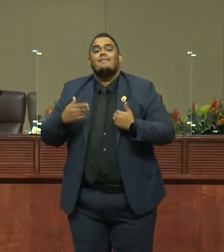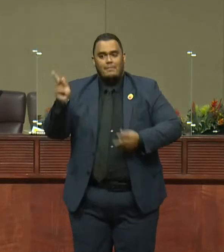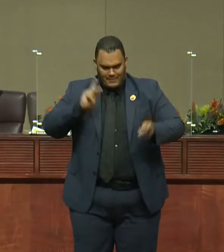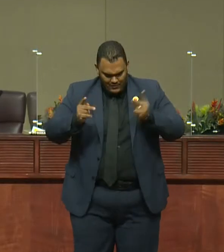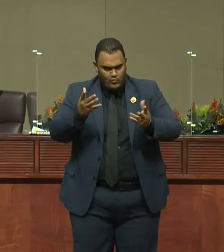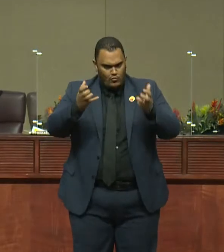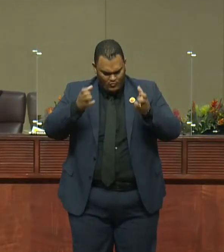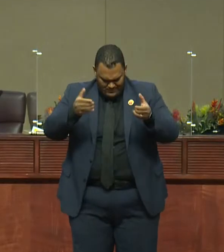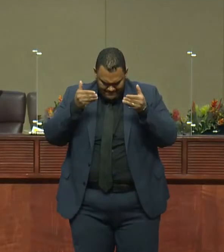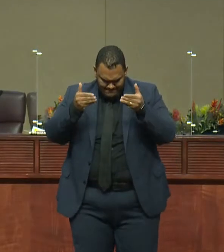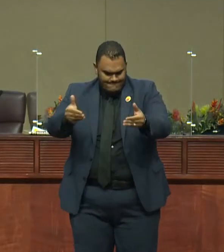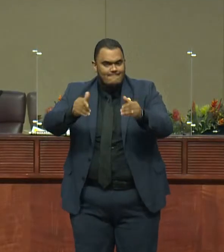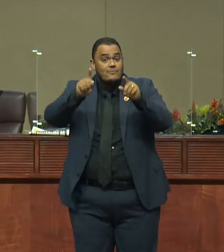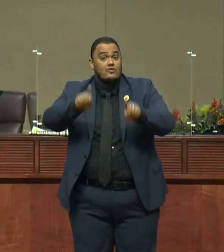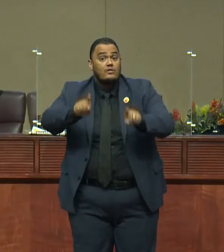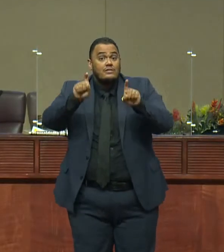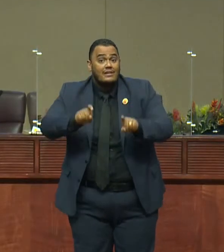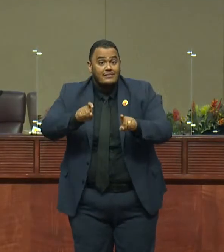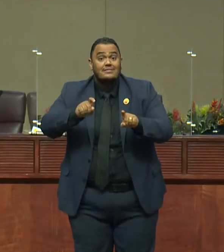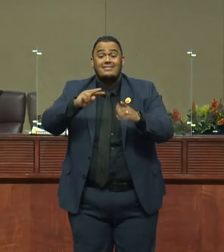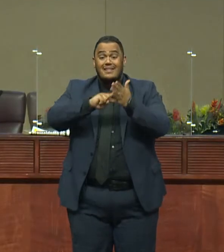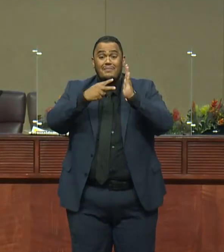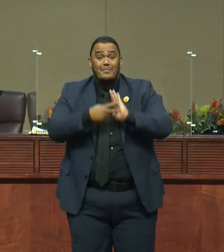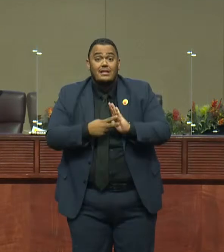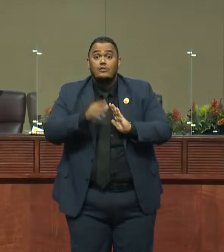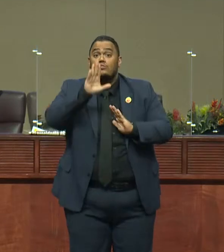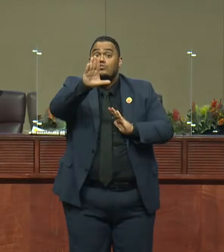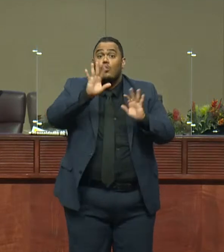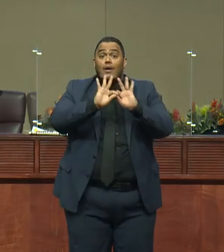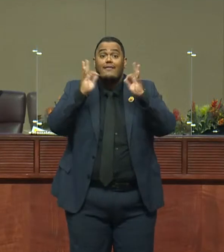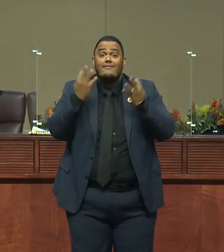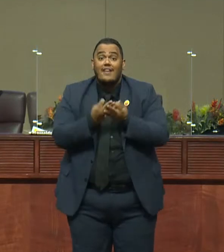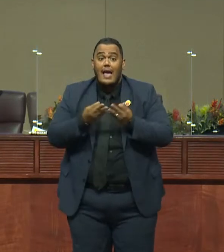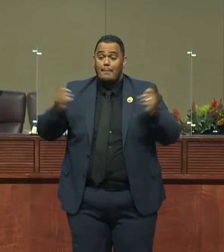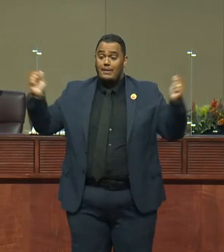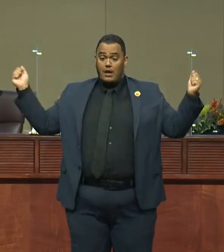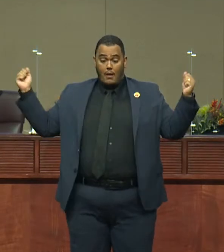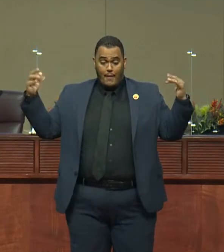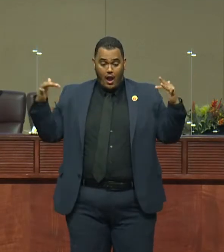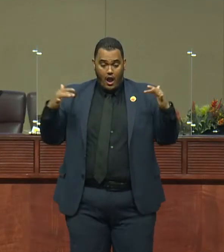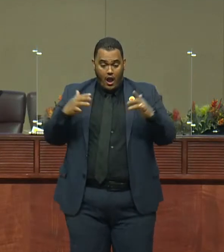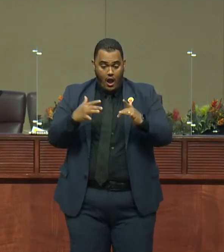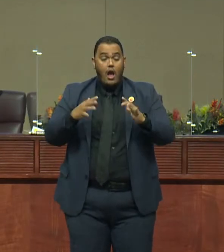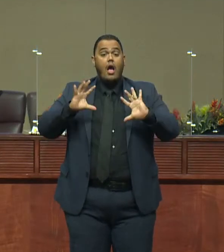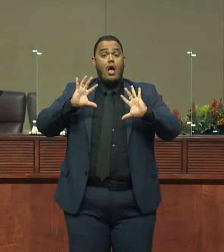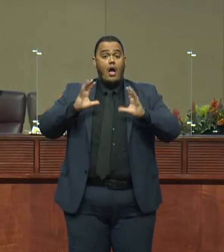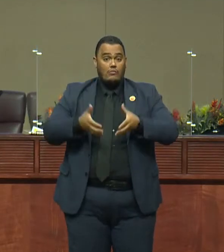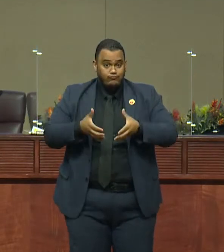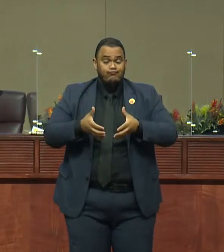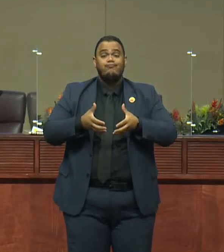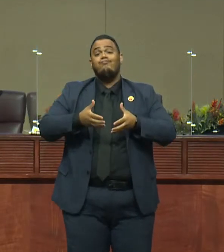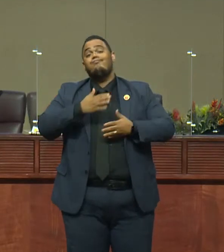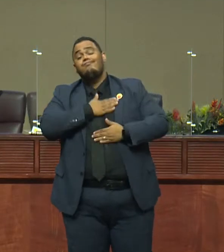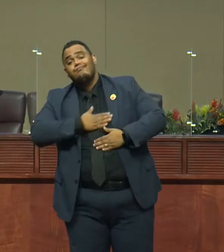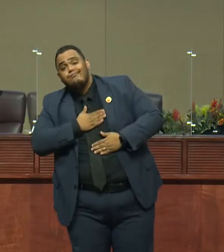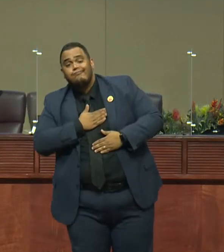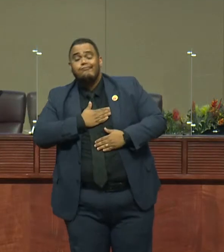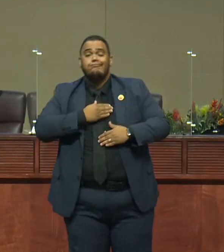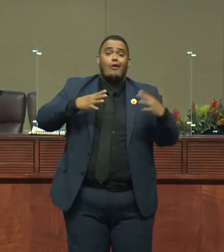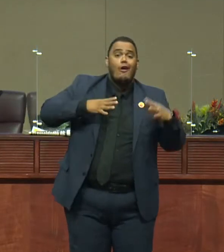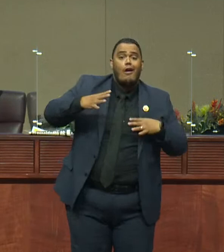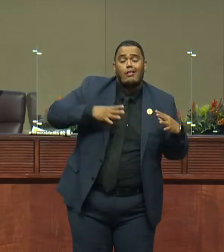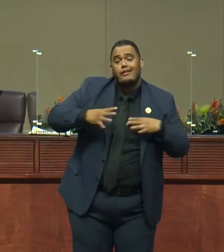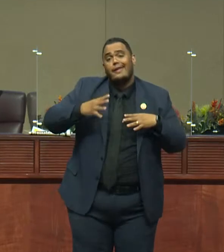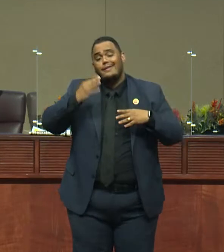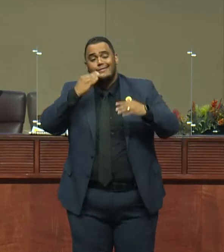family members, if you're going to have family who live in the area and you're going to come together, or family coming from outside the area, encourage your